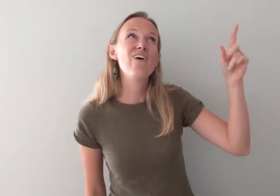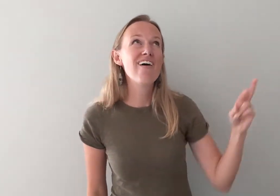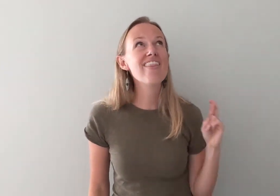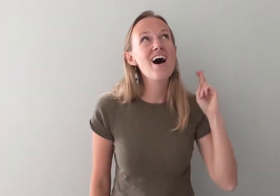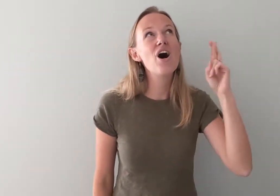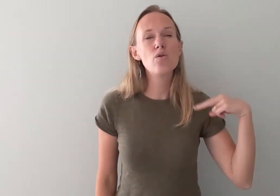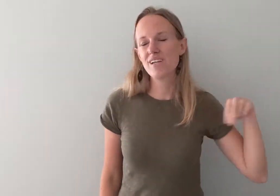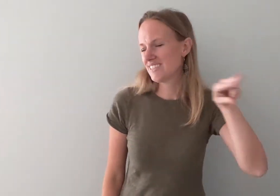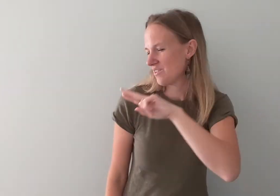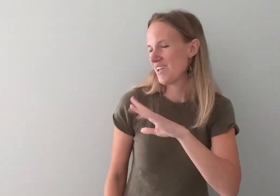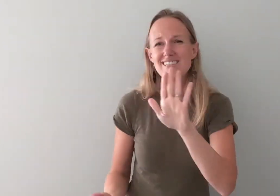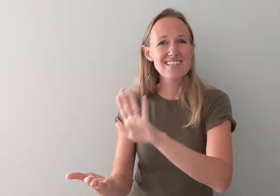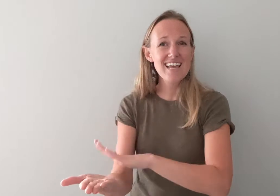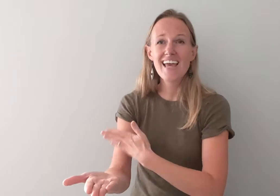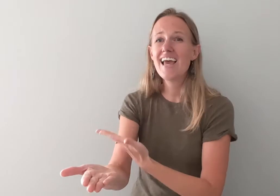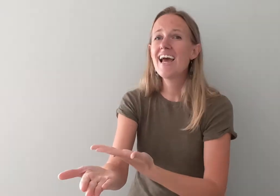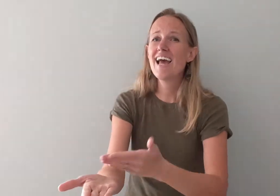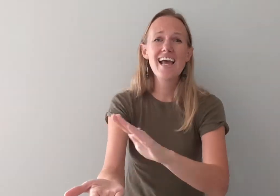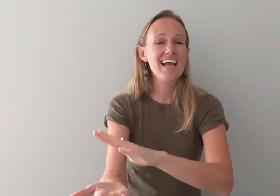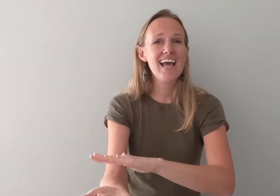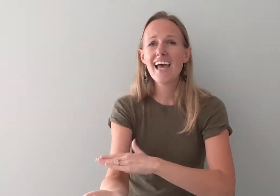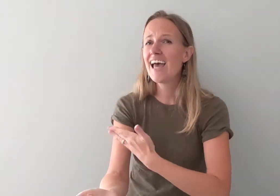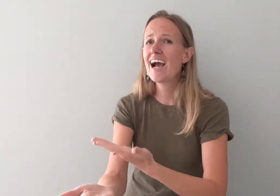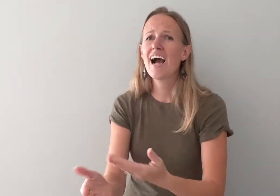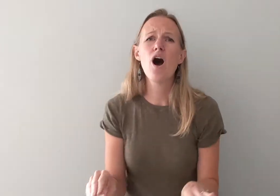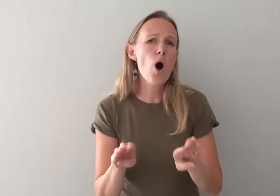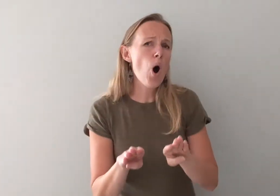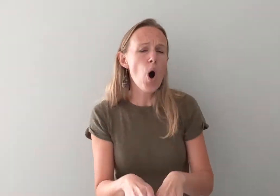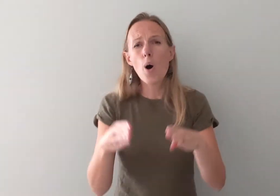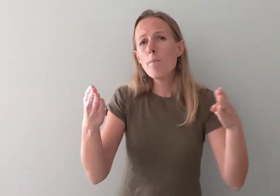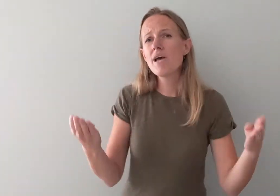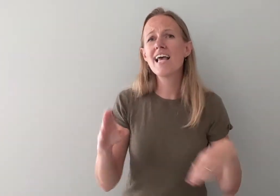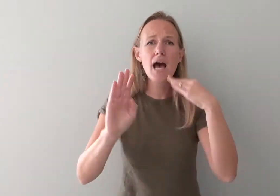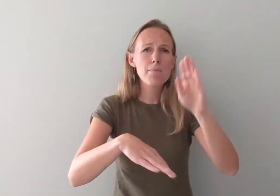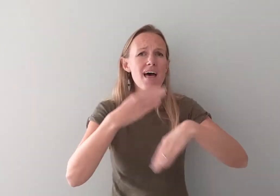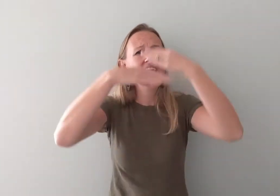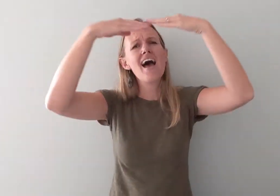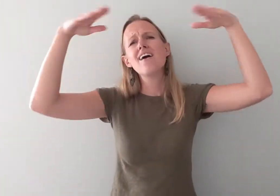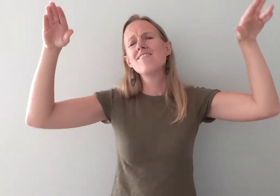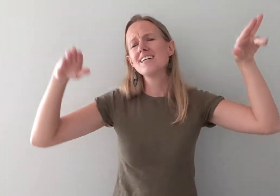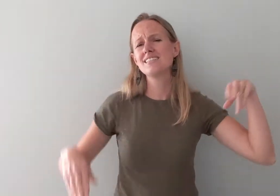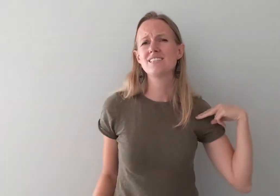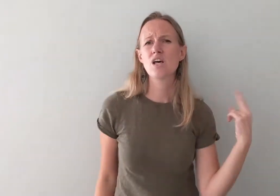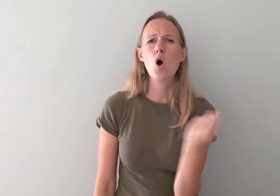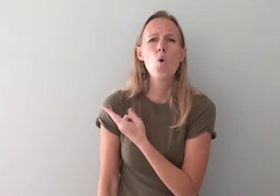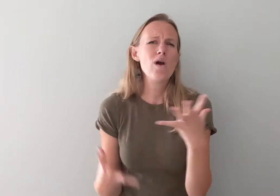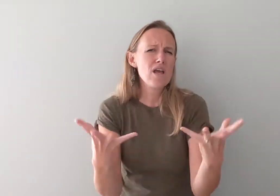You're the reason we're singing. So open up the heavens, we